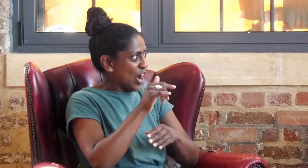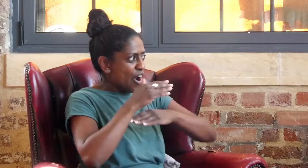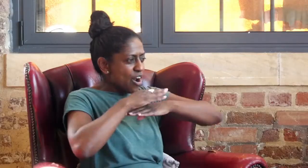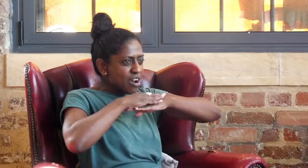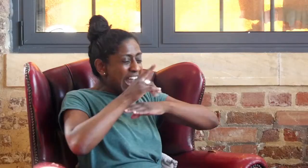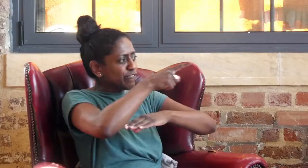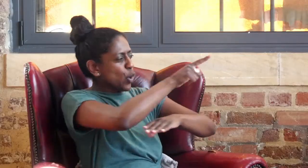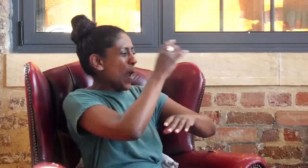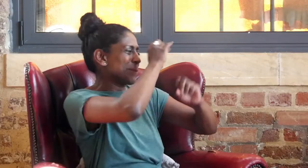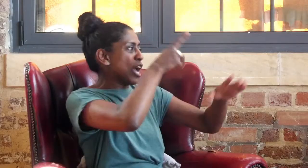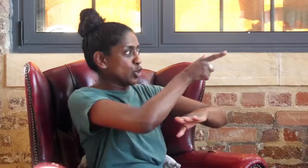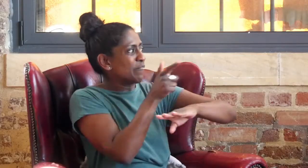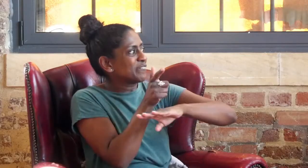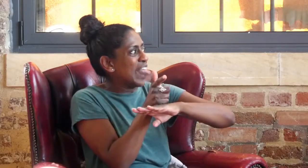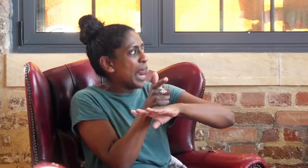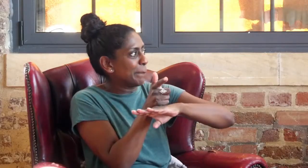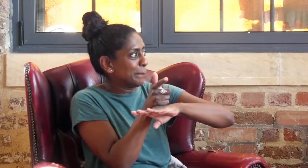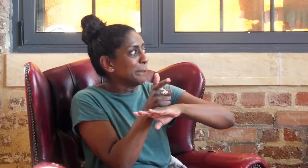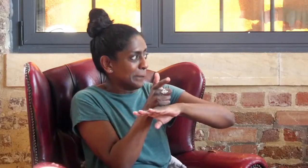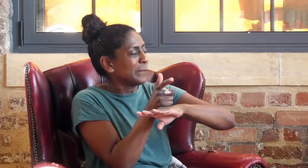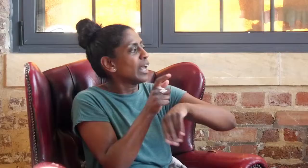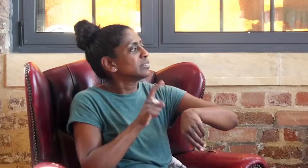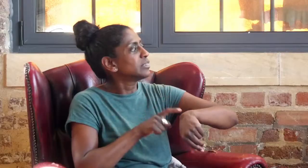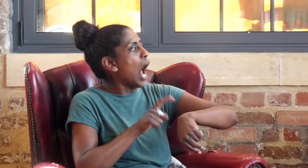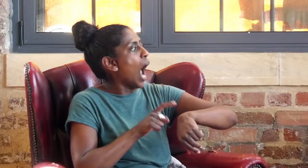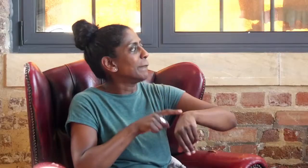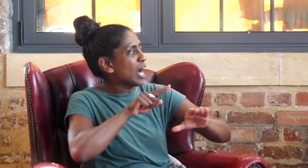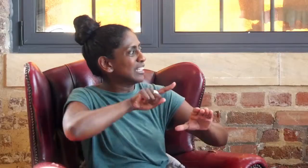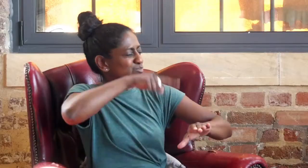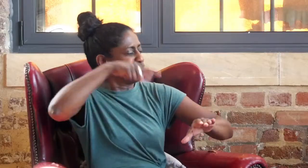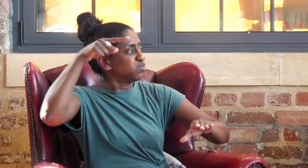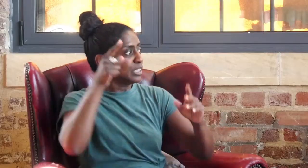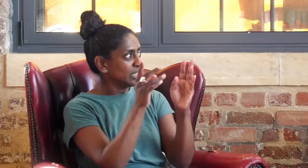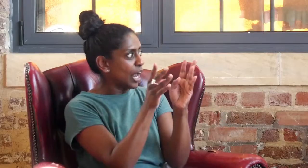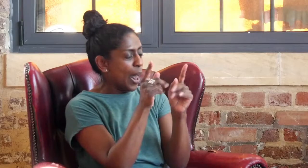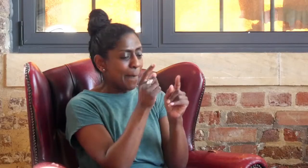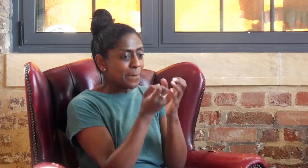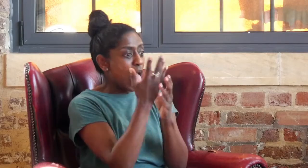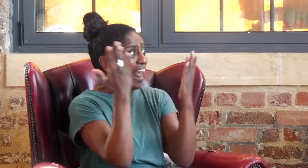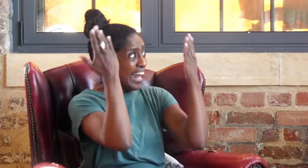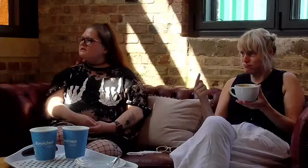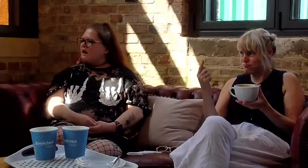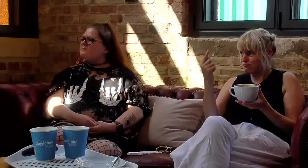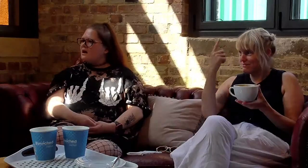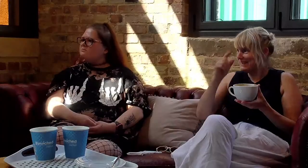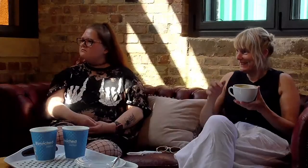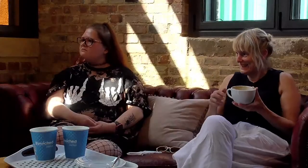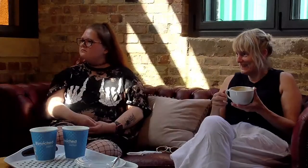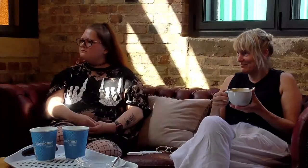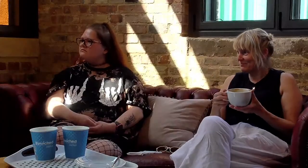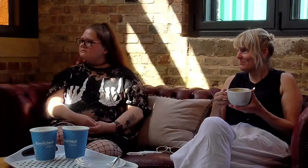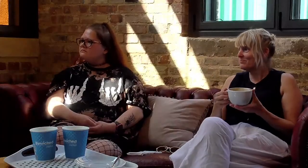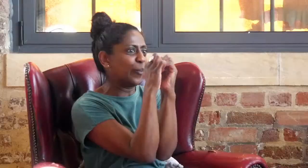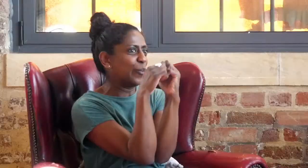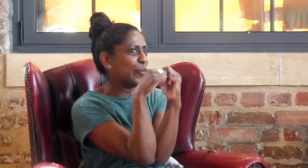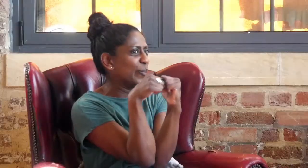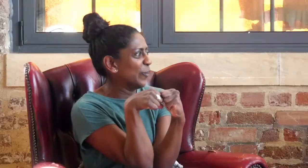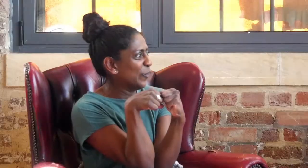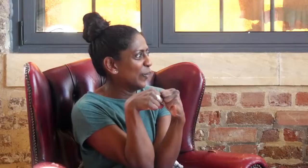And also, like in the evenings, they love that. Like if you put a film, you could do a time lapse. And you could just see how it grows or opens up and